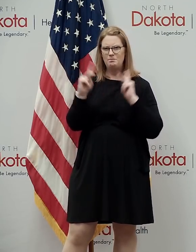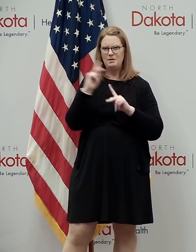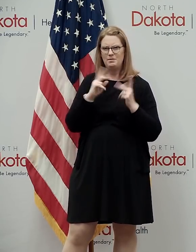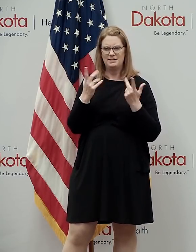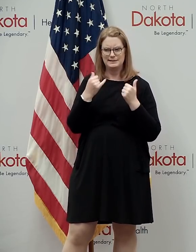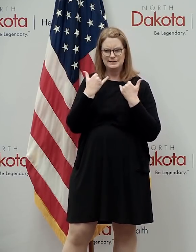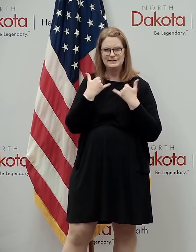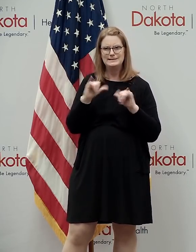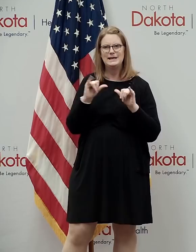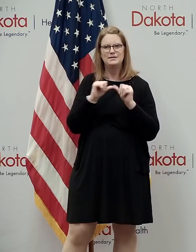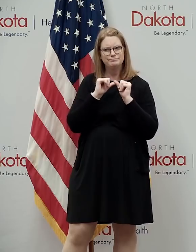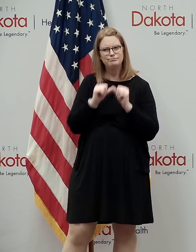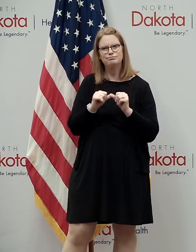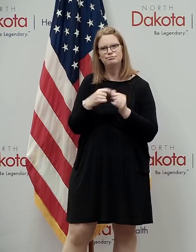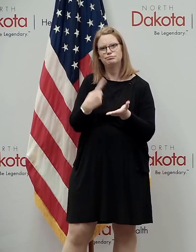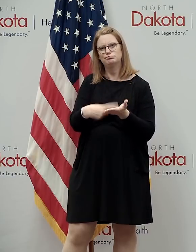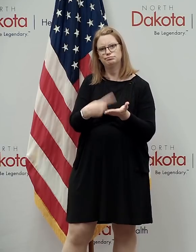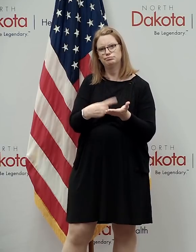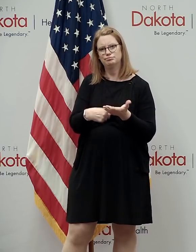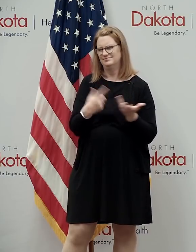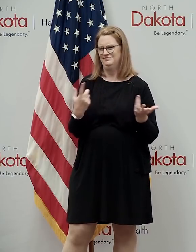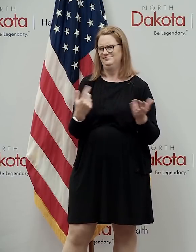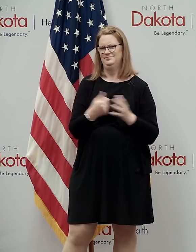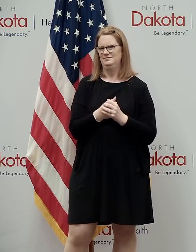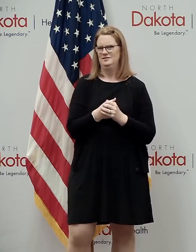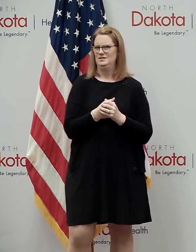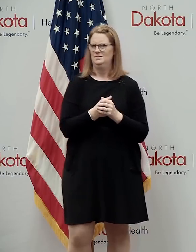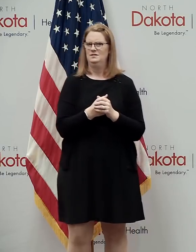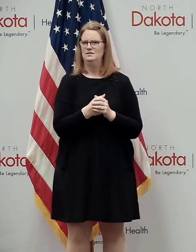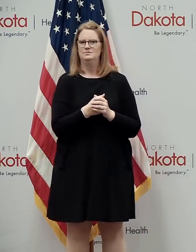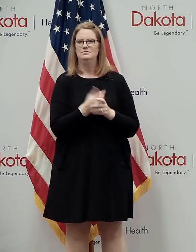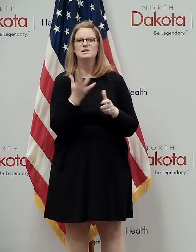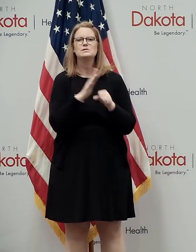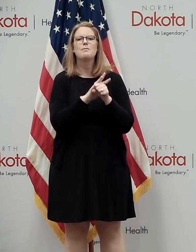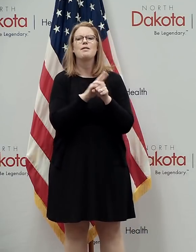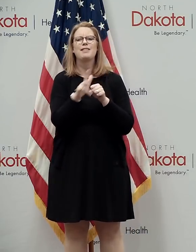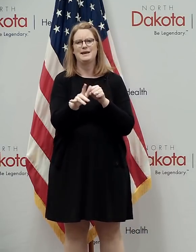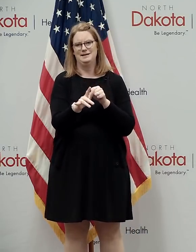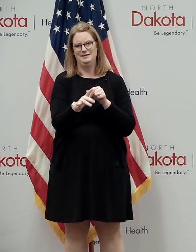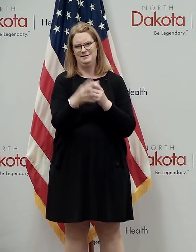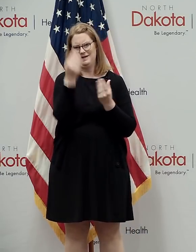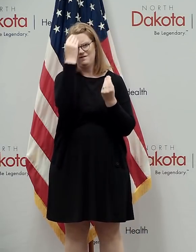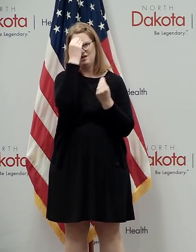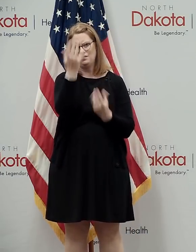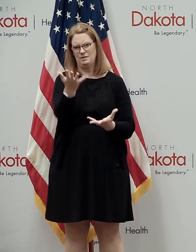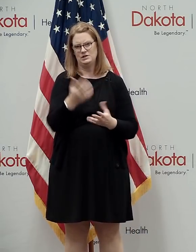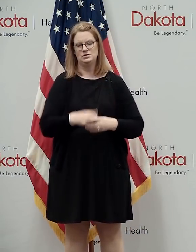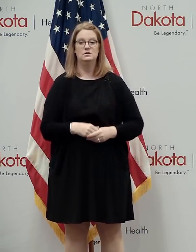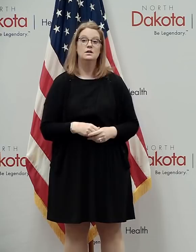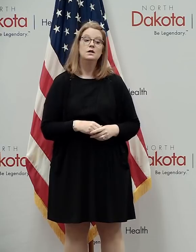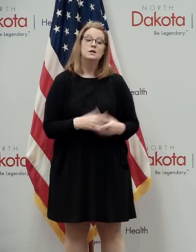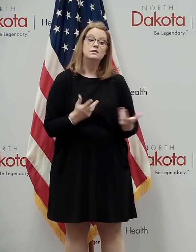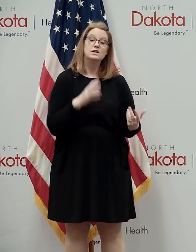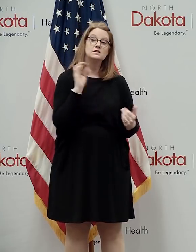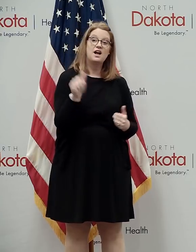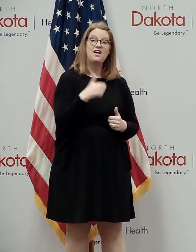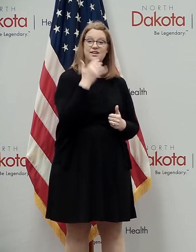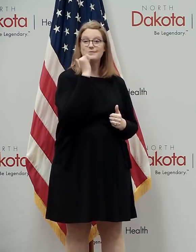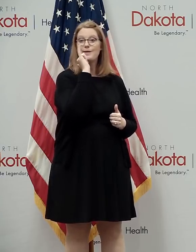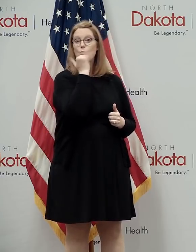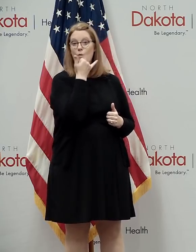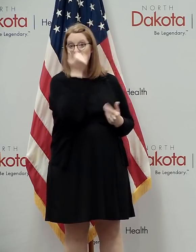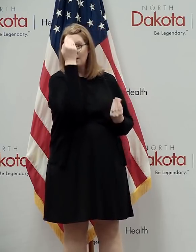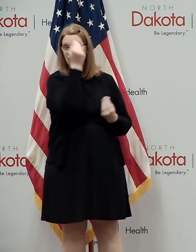thrive, particularly in today's world of information, because it seems like there's plenty of information. Now, there's also other misinformation, because there's a lot of people